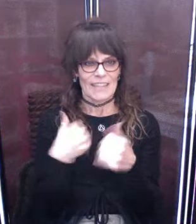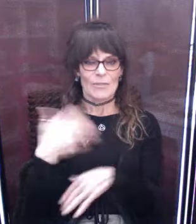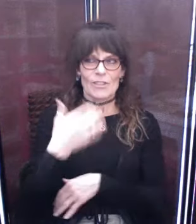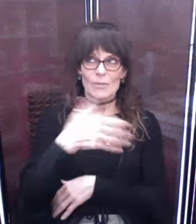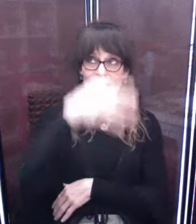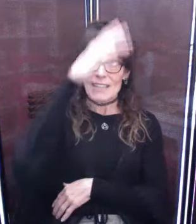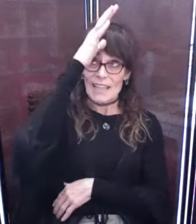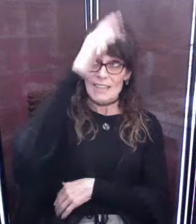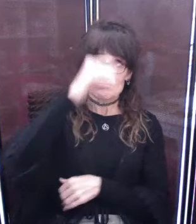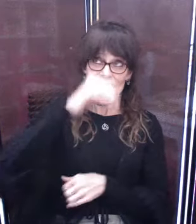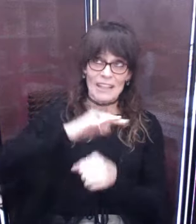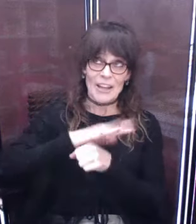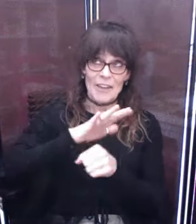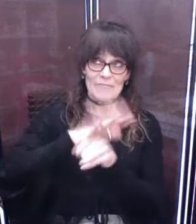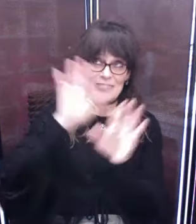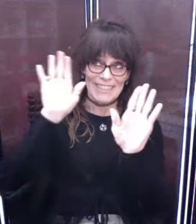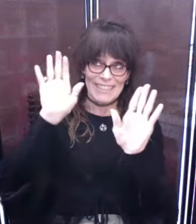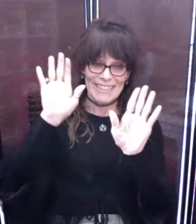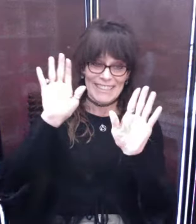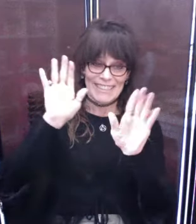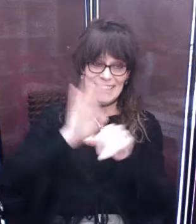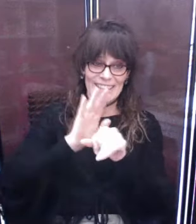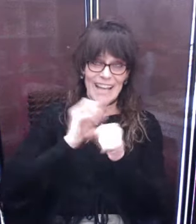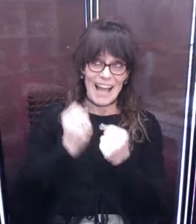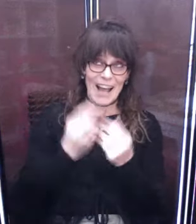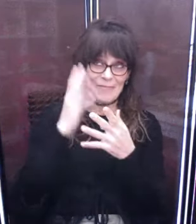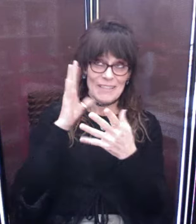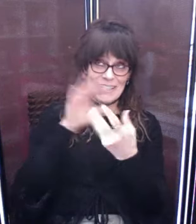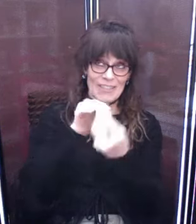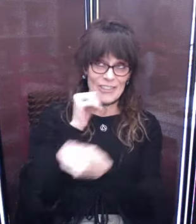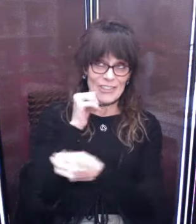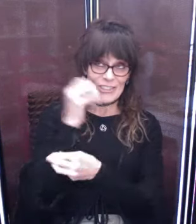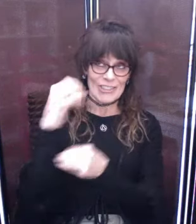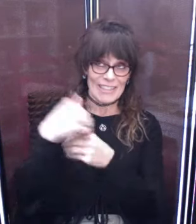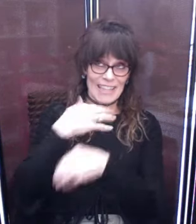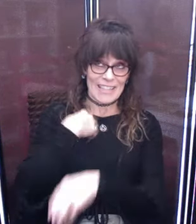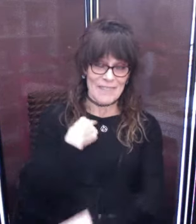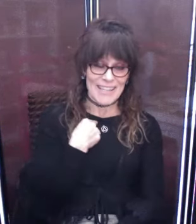enough." How many girls are you sending my way?